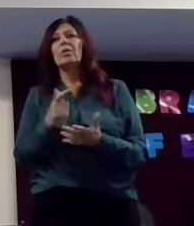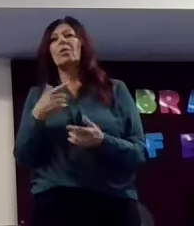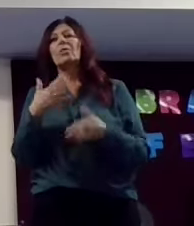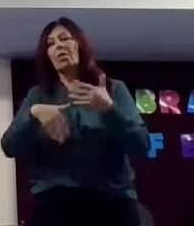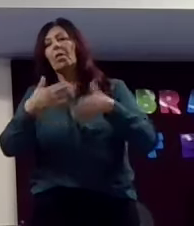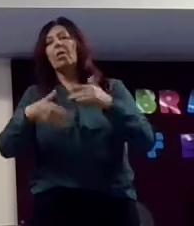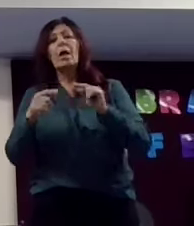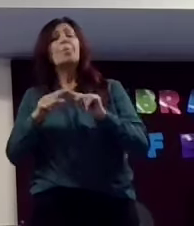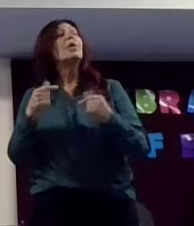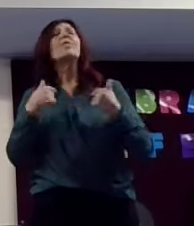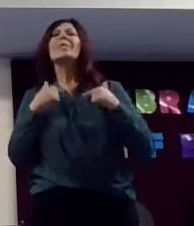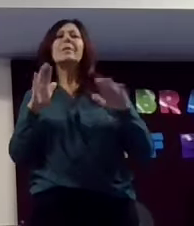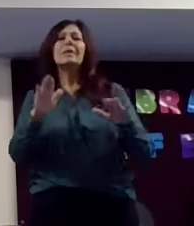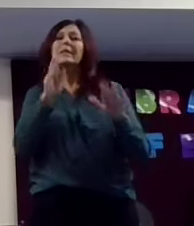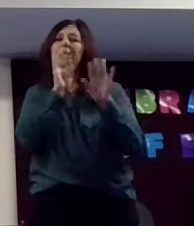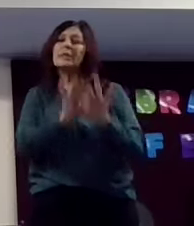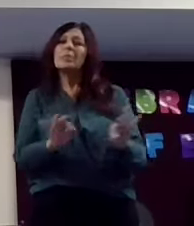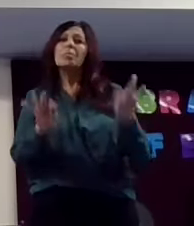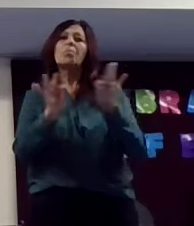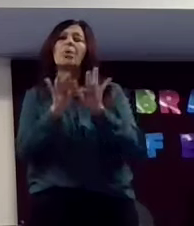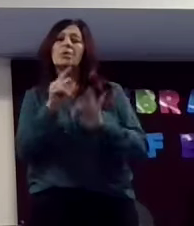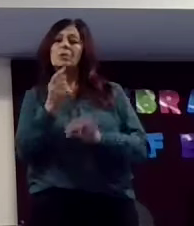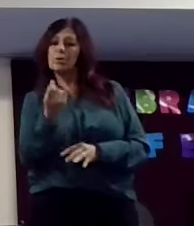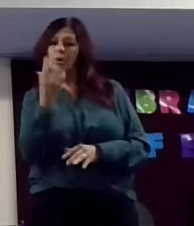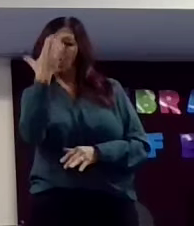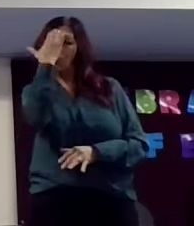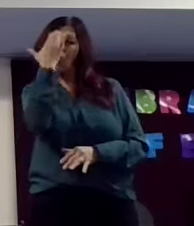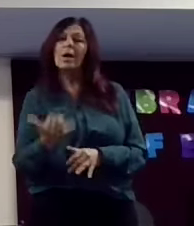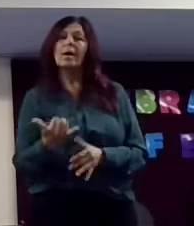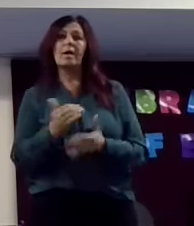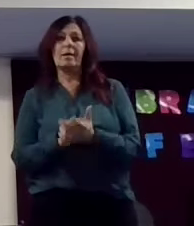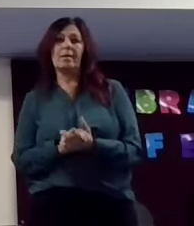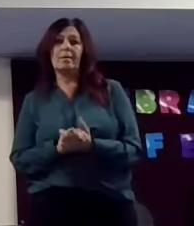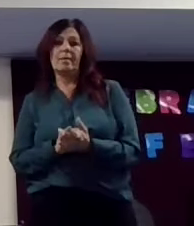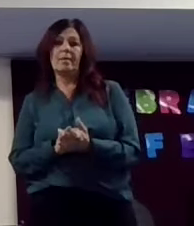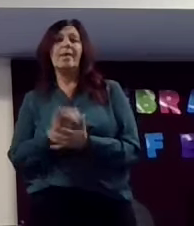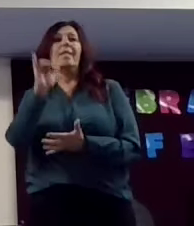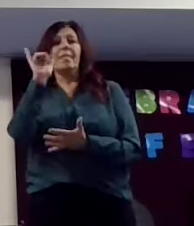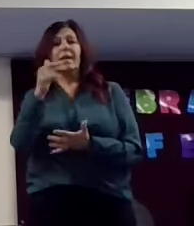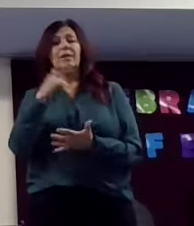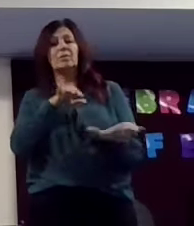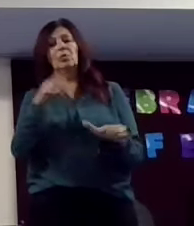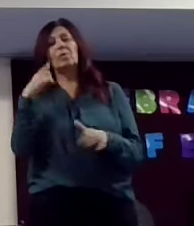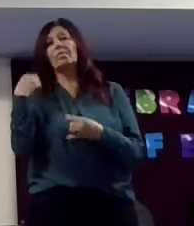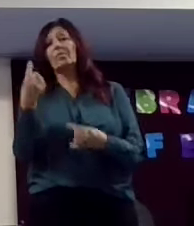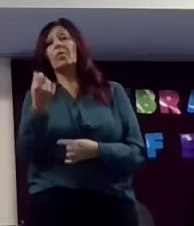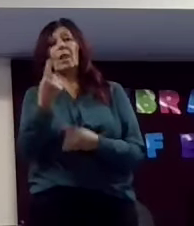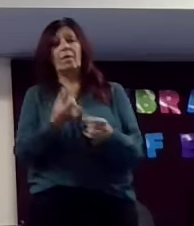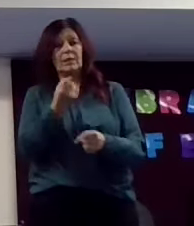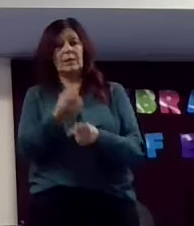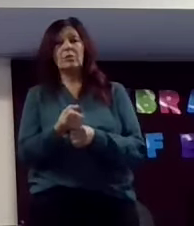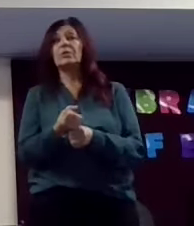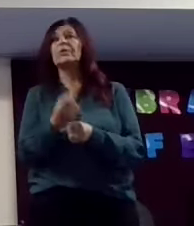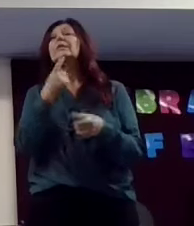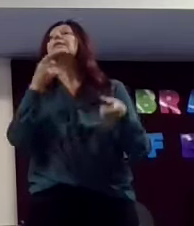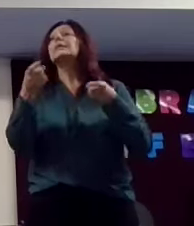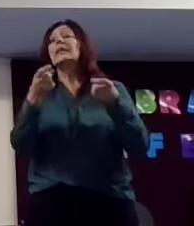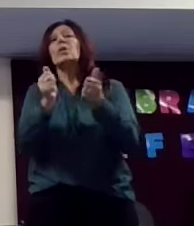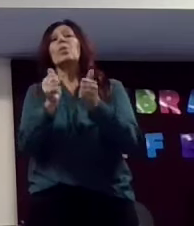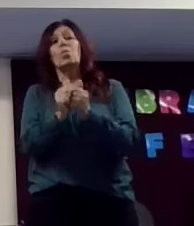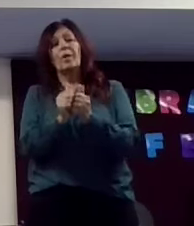the case along. But for me, it's important to get to the underlying issue. And that's what I've been doing for 11 years, is really